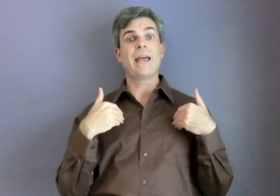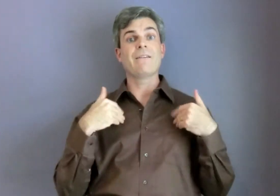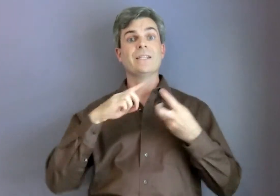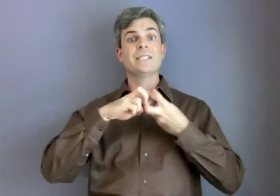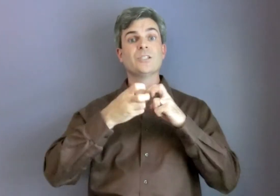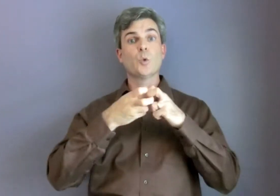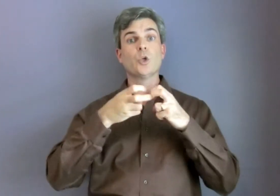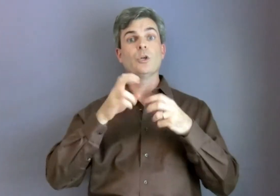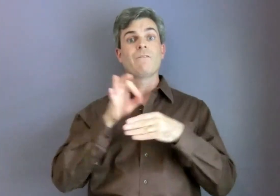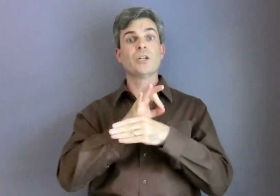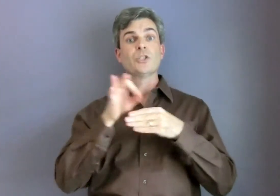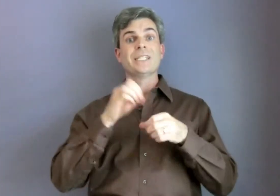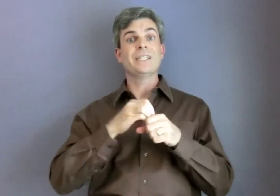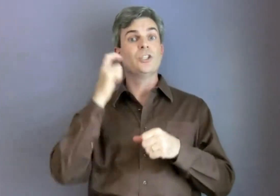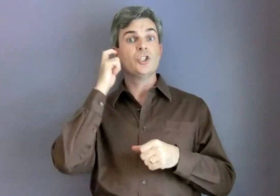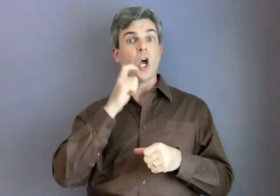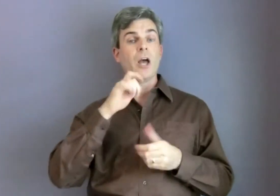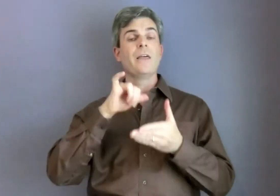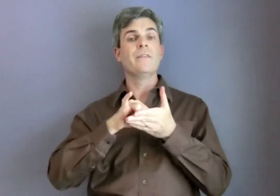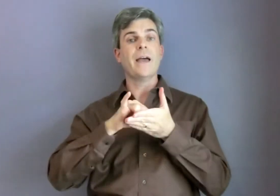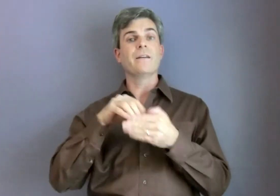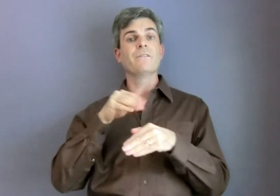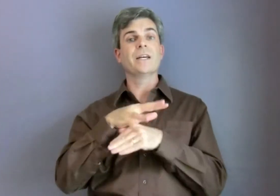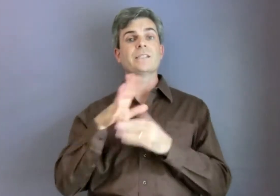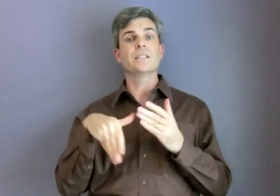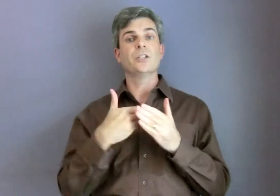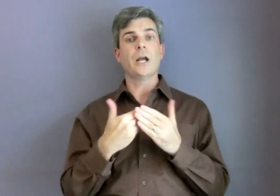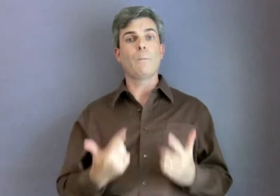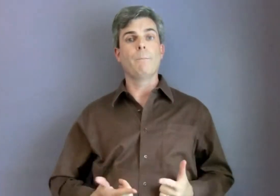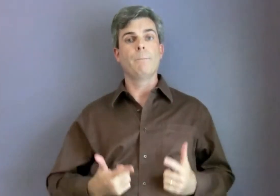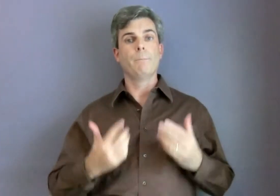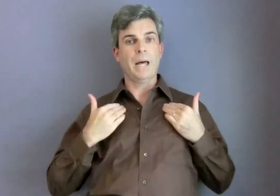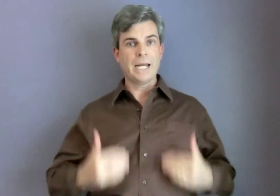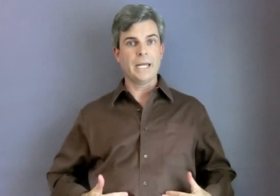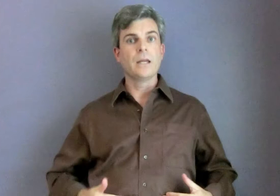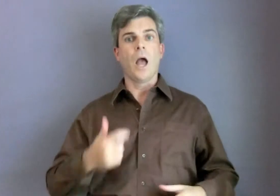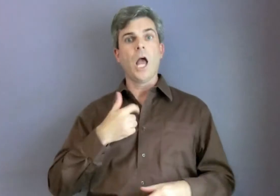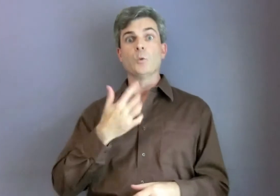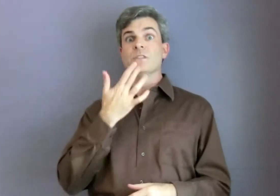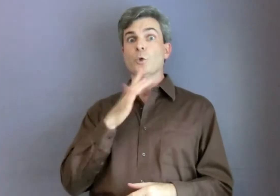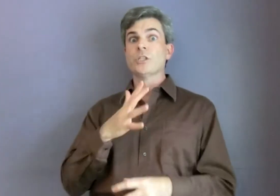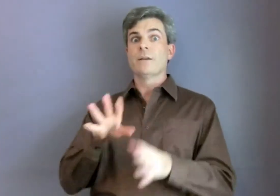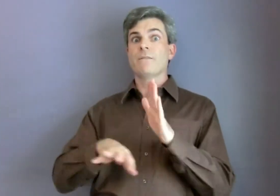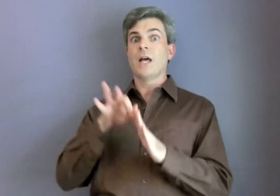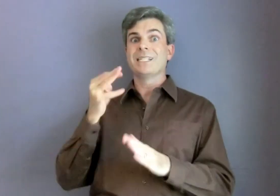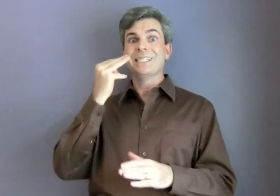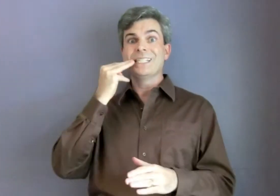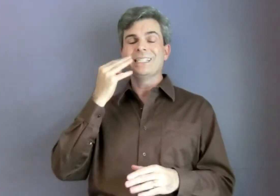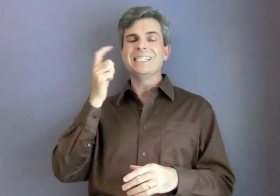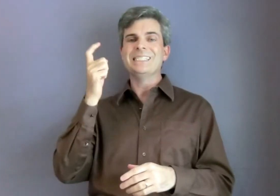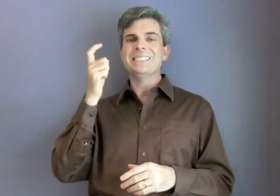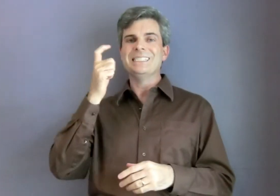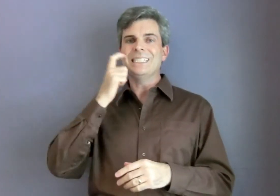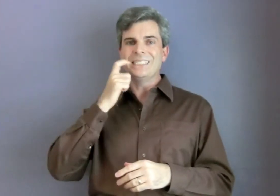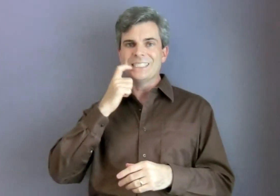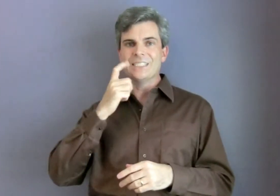That affects the entire body. I was fortunate to find a dentist who applied this entire universe of technology that you're about to see